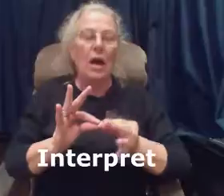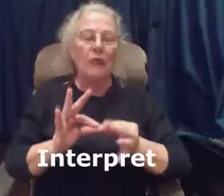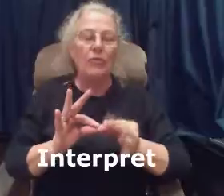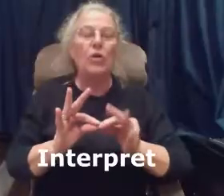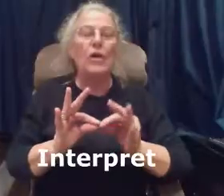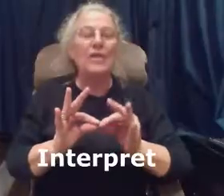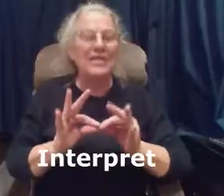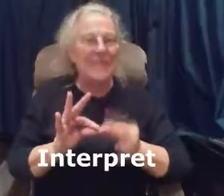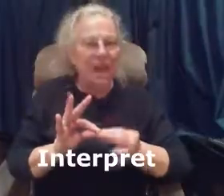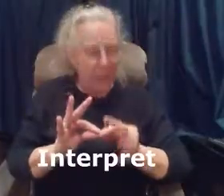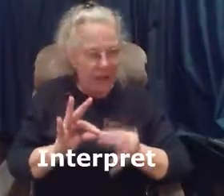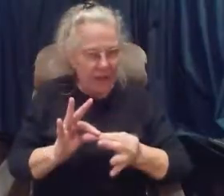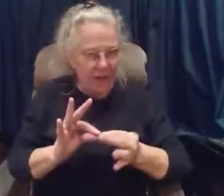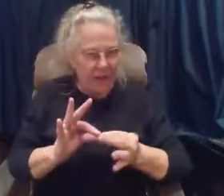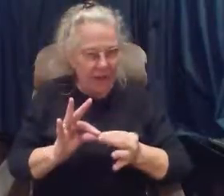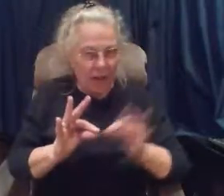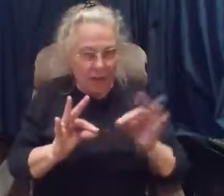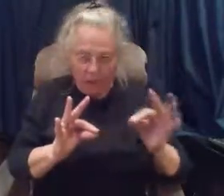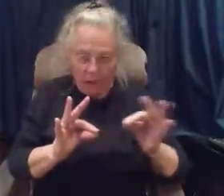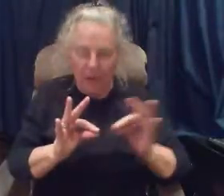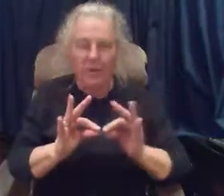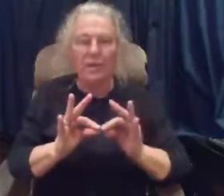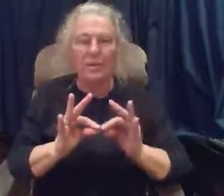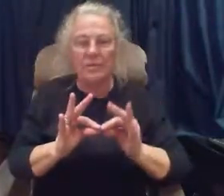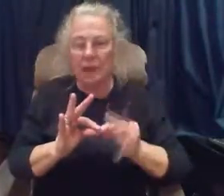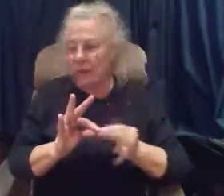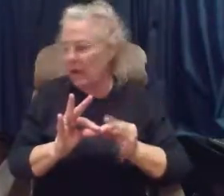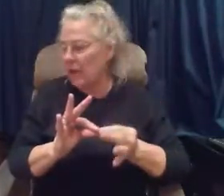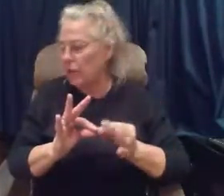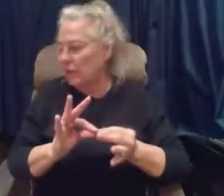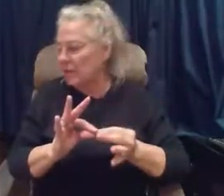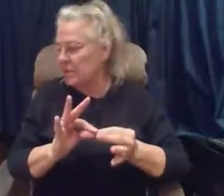of your dominant hand. Now I'm right-handed. Dominant hand twist.